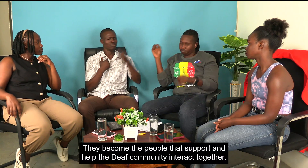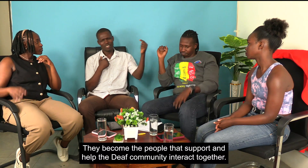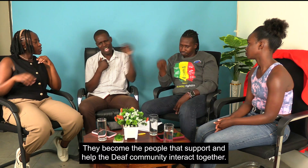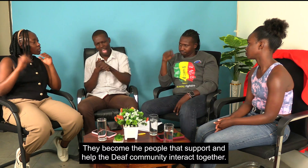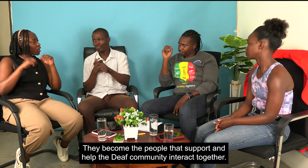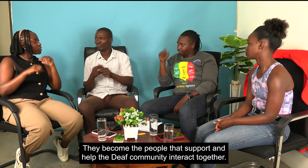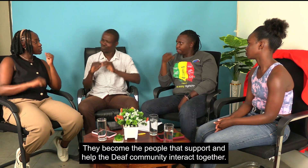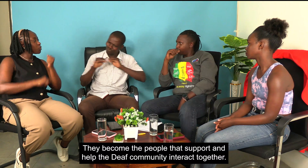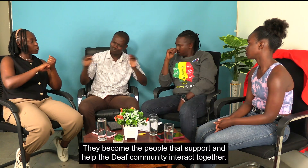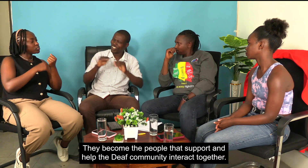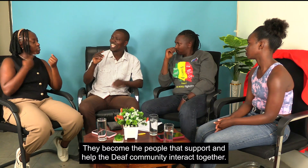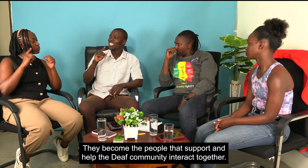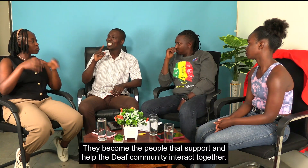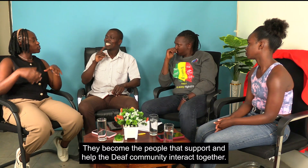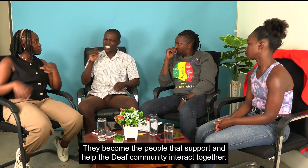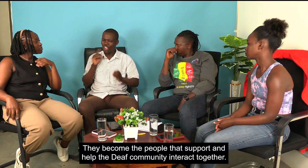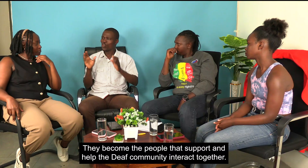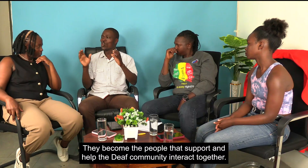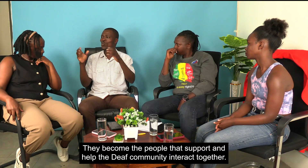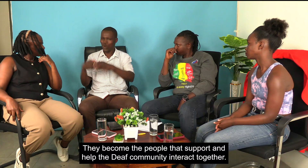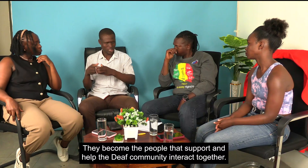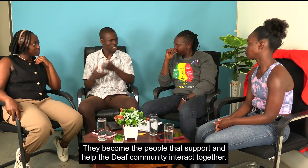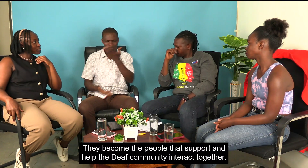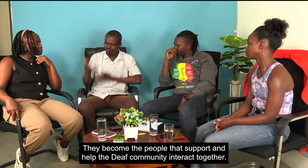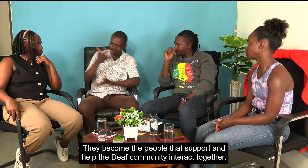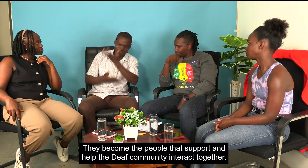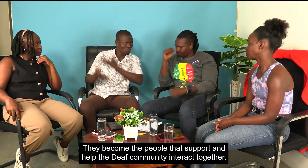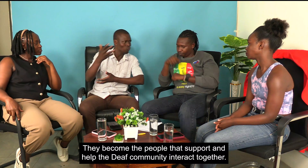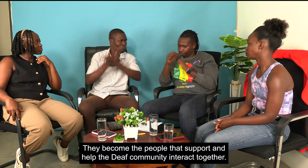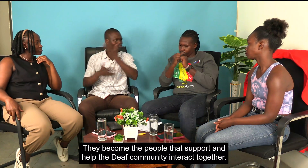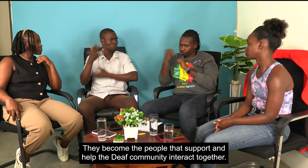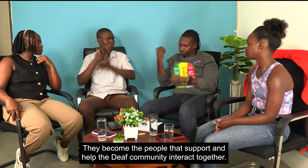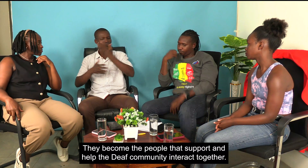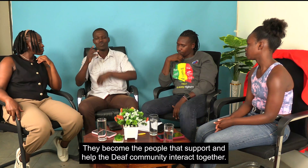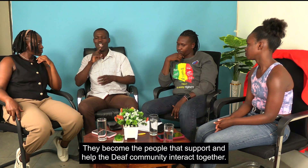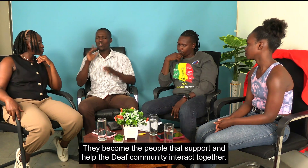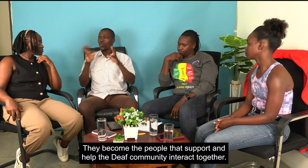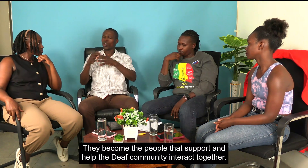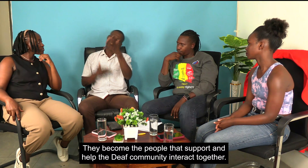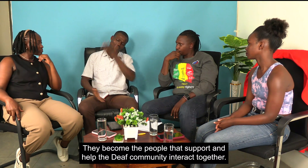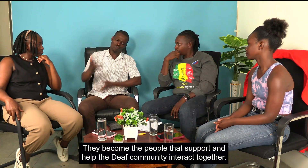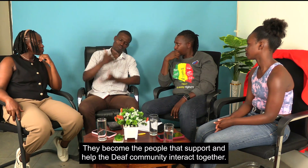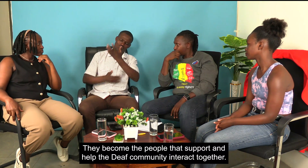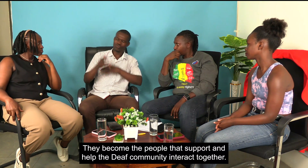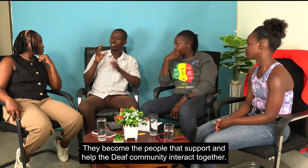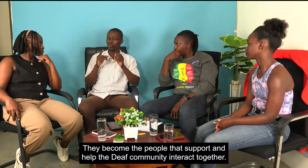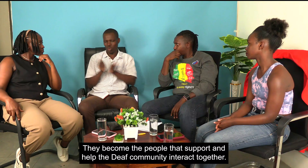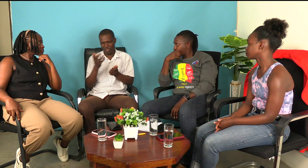mental health, so they can be a professional, so that they can have a language, so that the deaf community can be able to interact and have a language and support